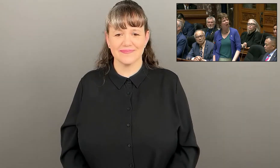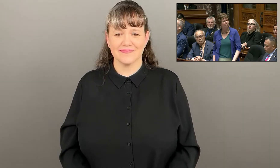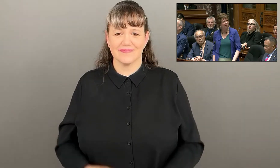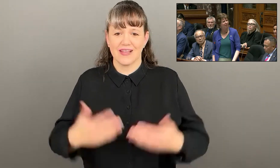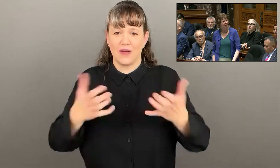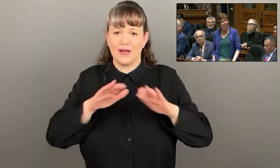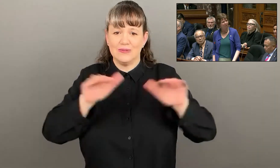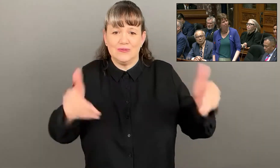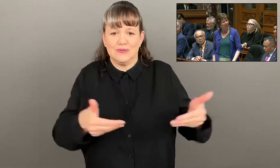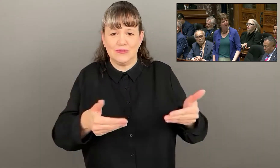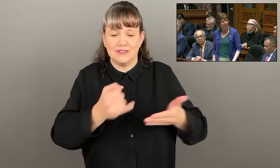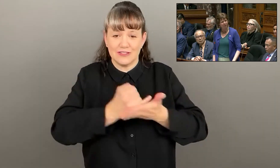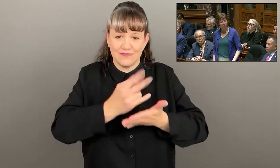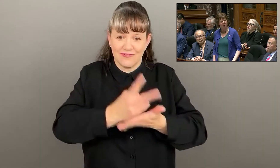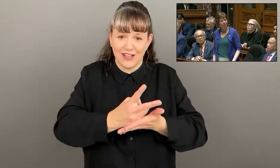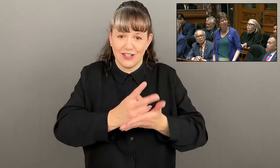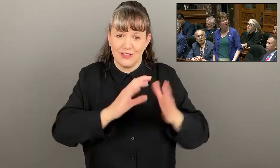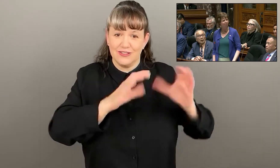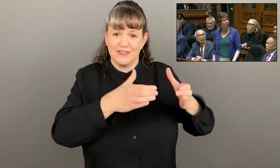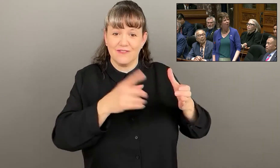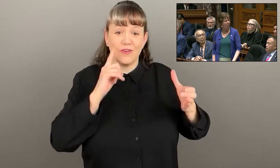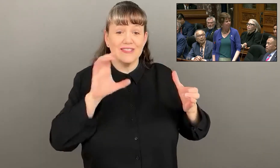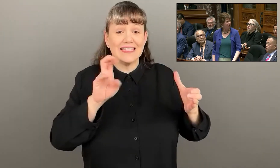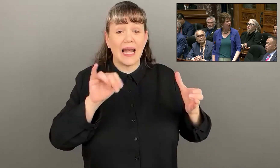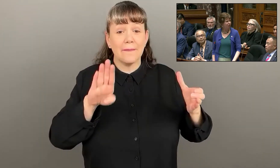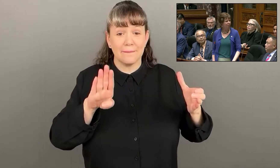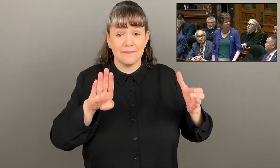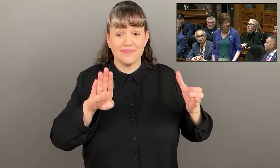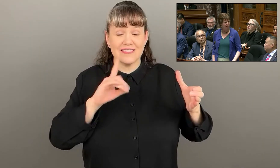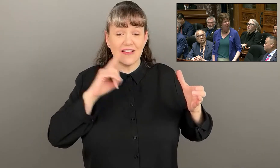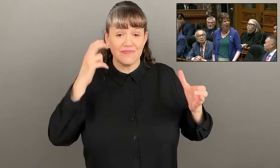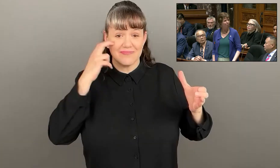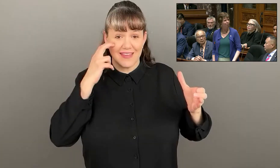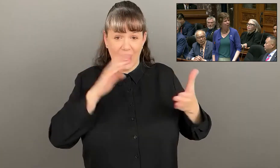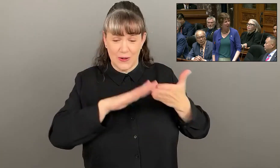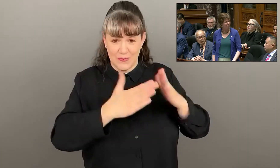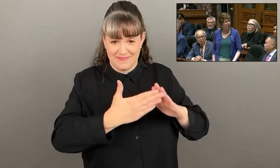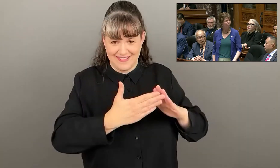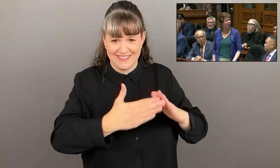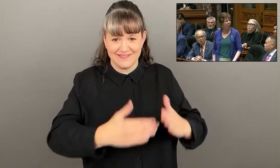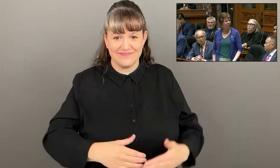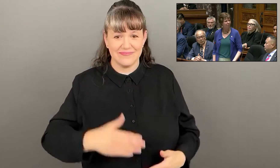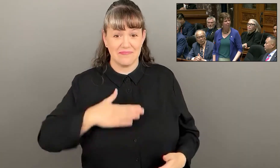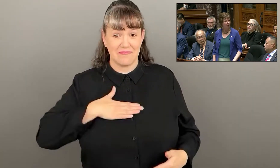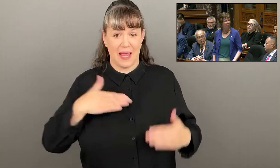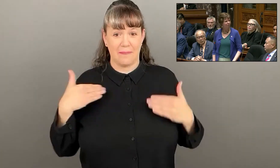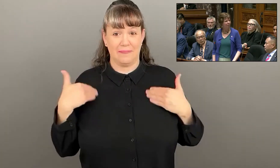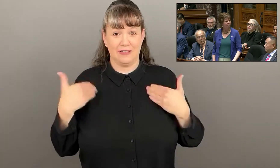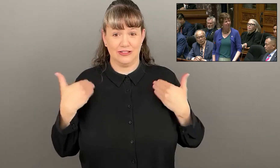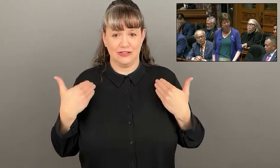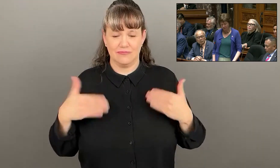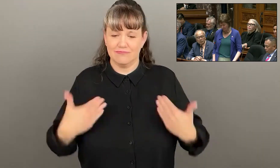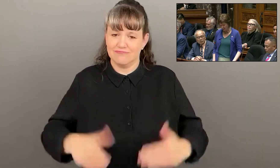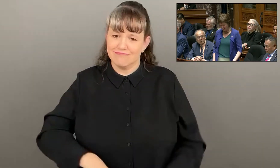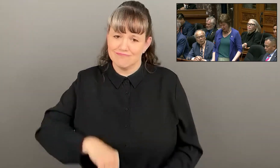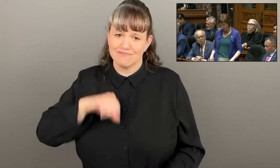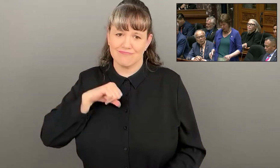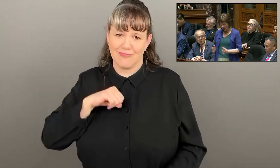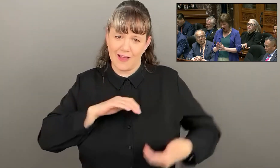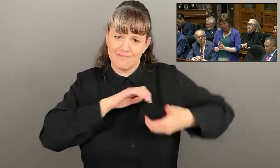the CNIB deafblind community. My ministry is very proud to partner with them and be one of their